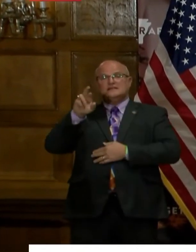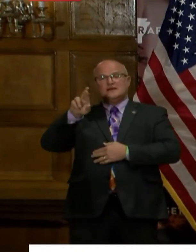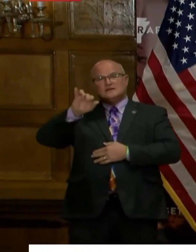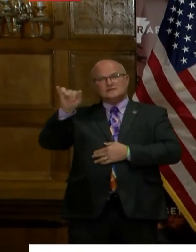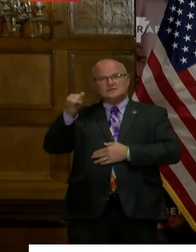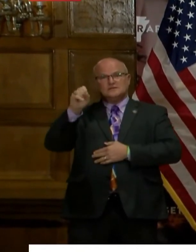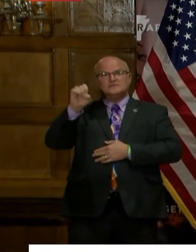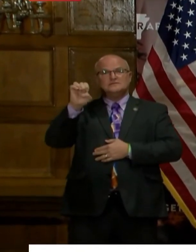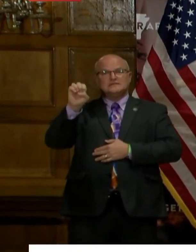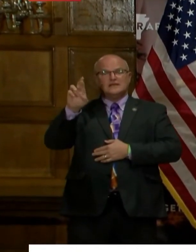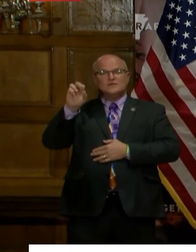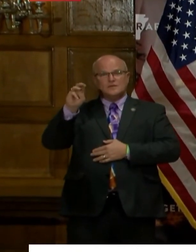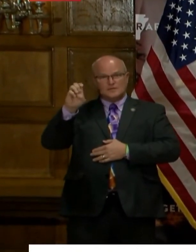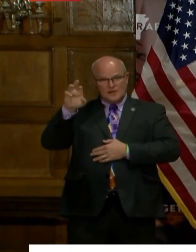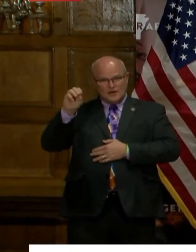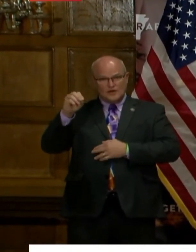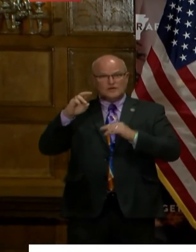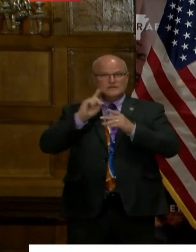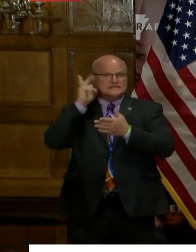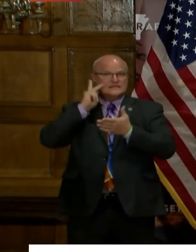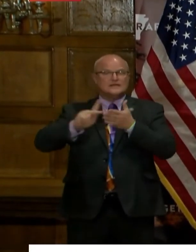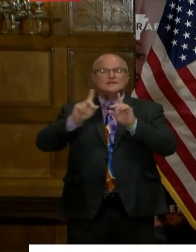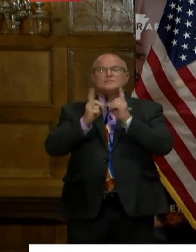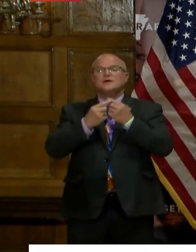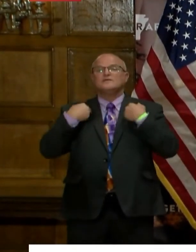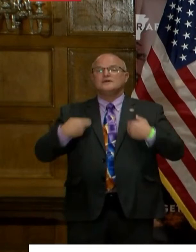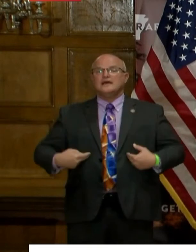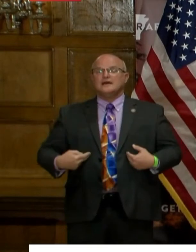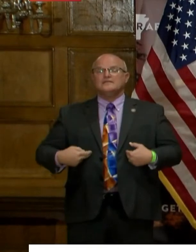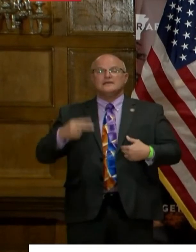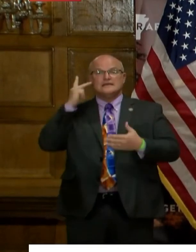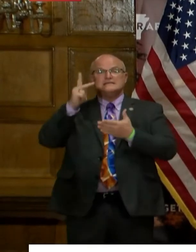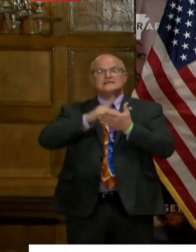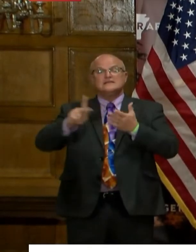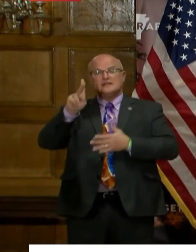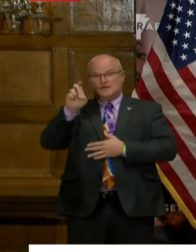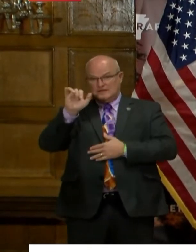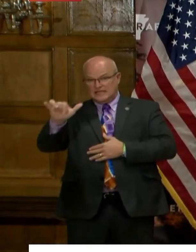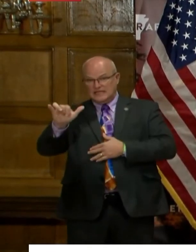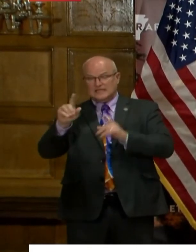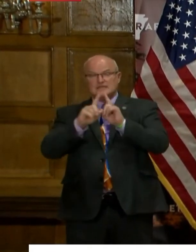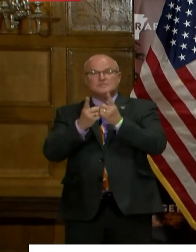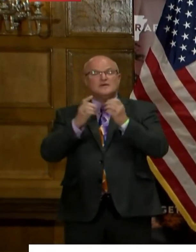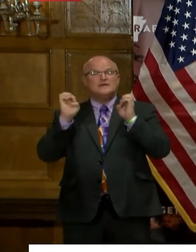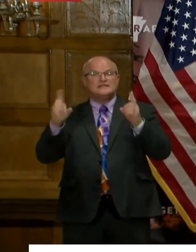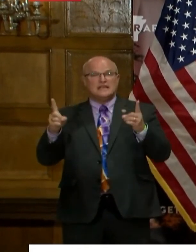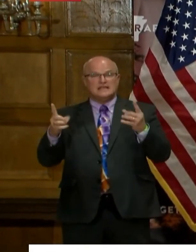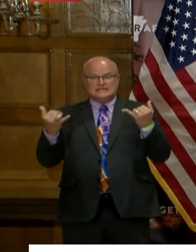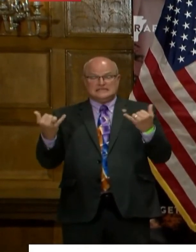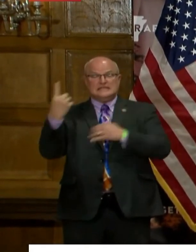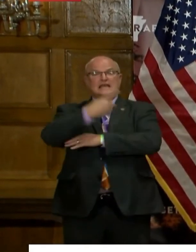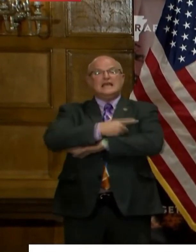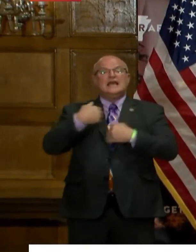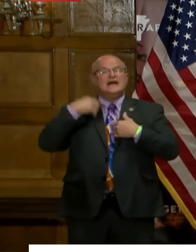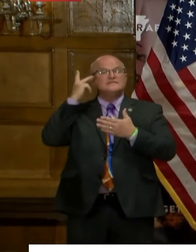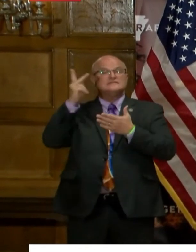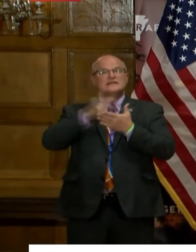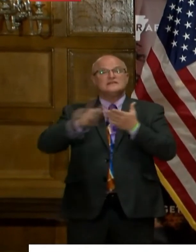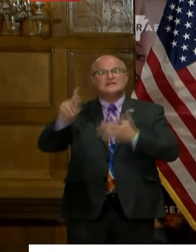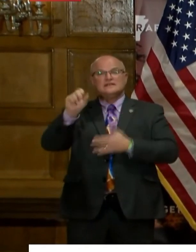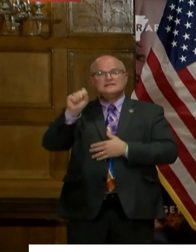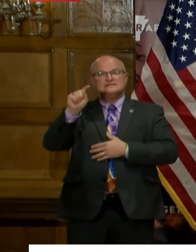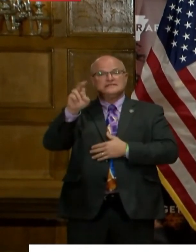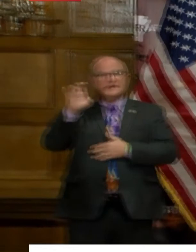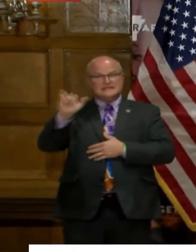as well as Secretary Johnny Key of the Department of Education. And today we have Secretary Stacy Hurst of the Department of